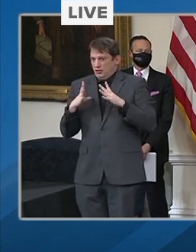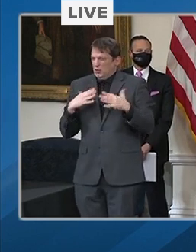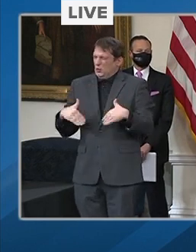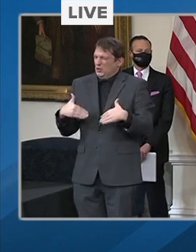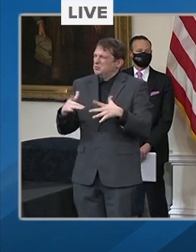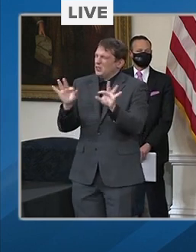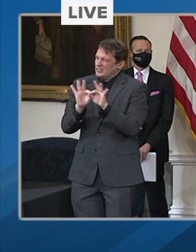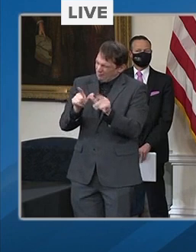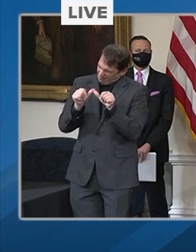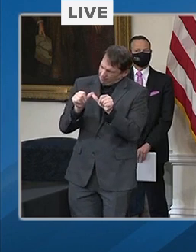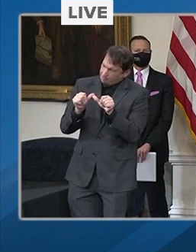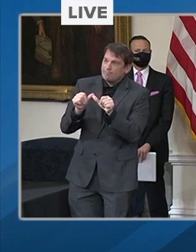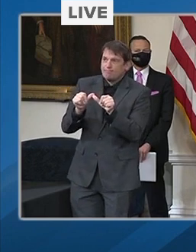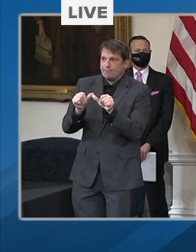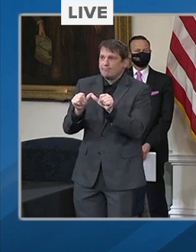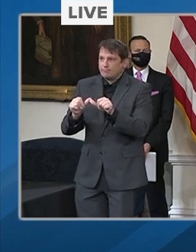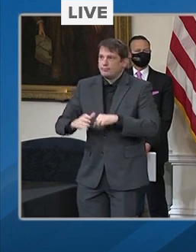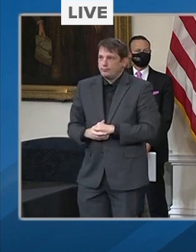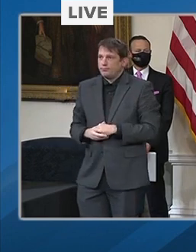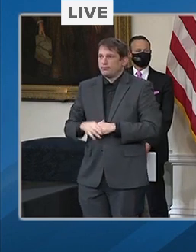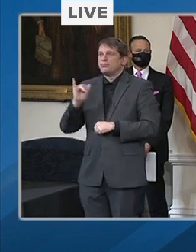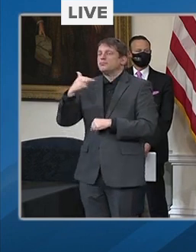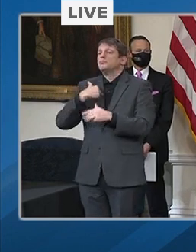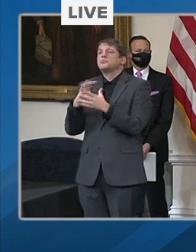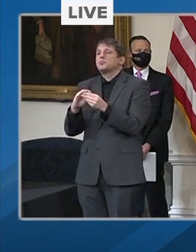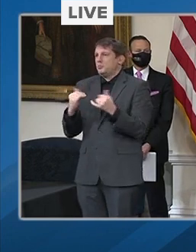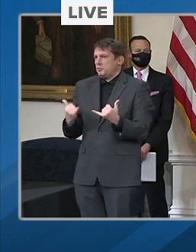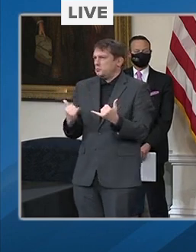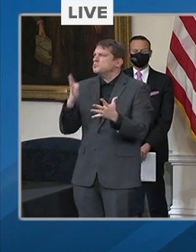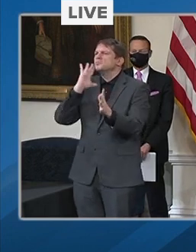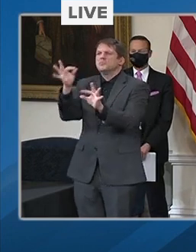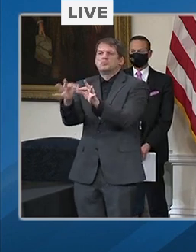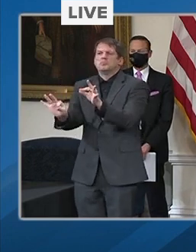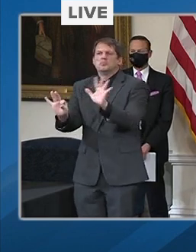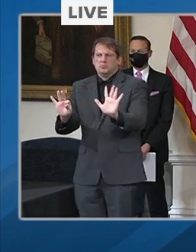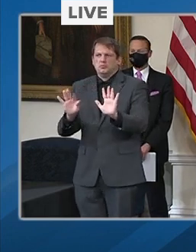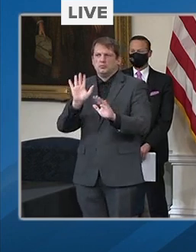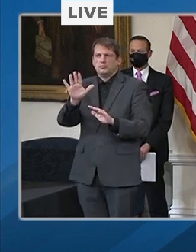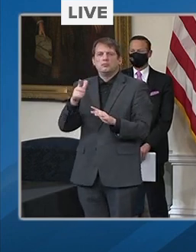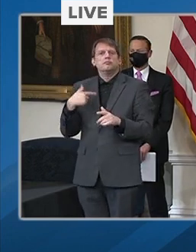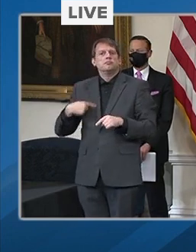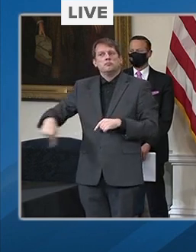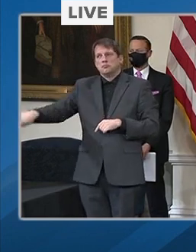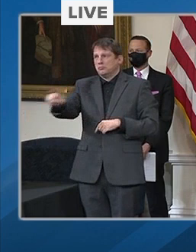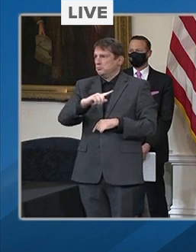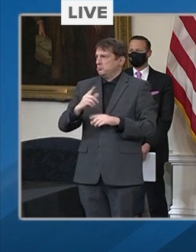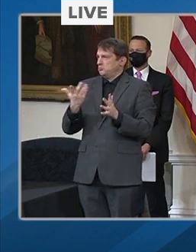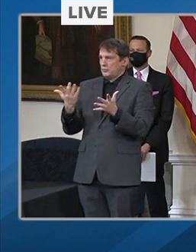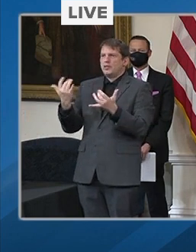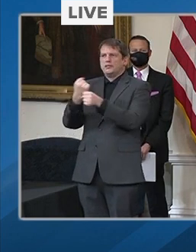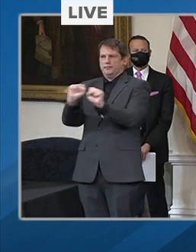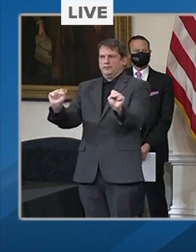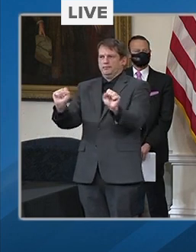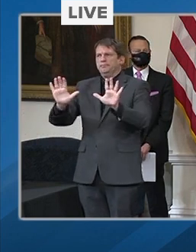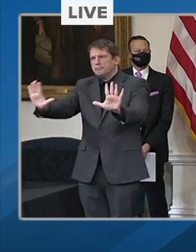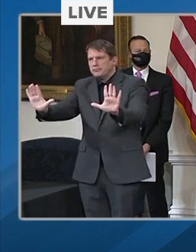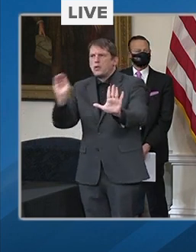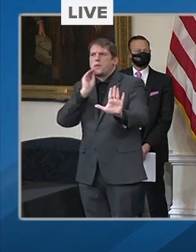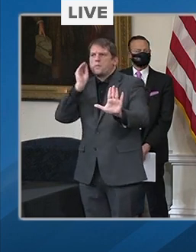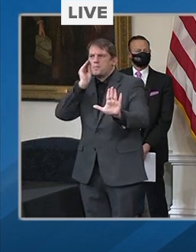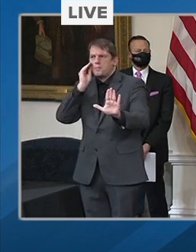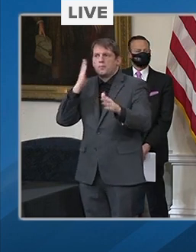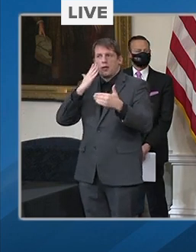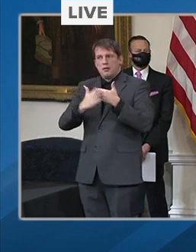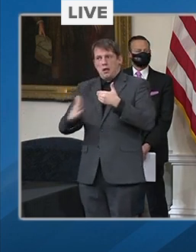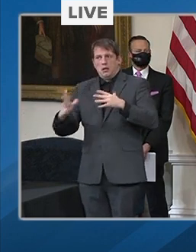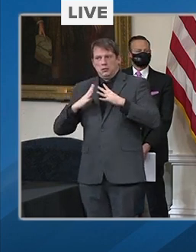simple. You are safer at home for the holidays this year. Making difficult sacrifices during